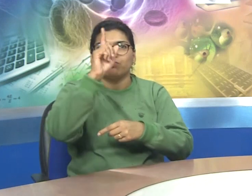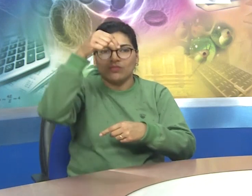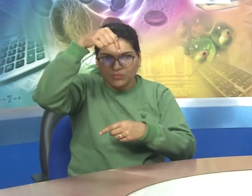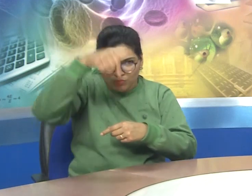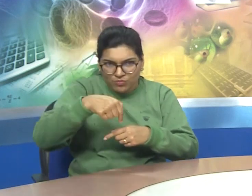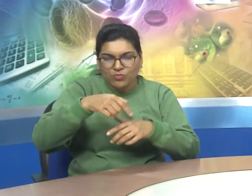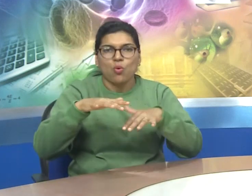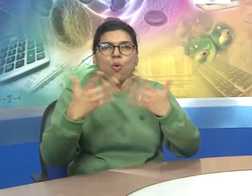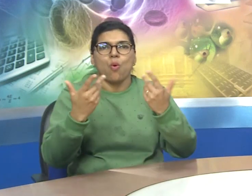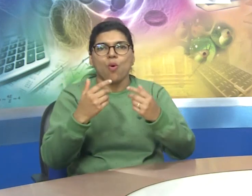system.